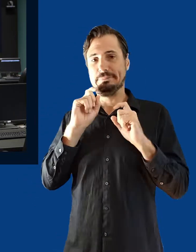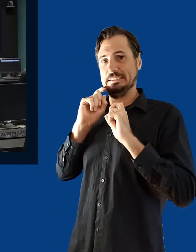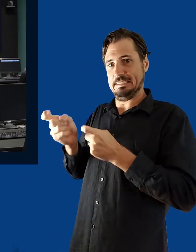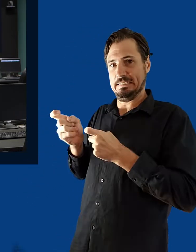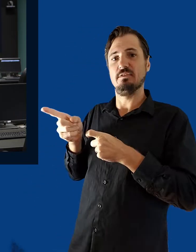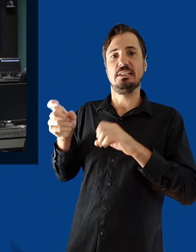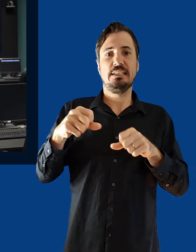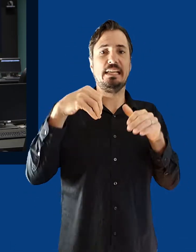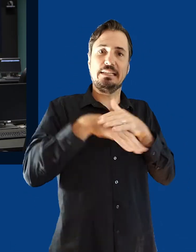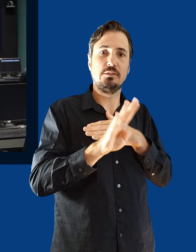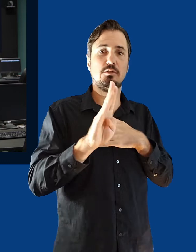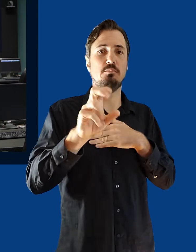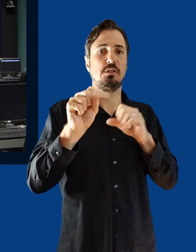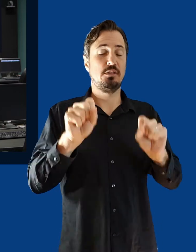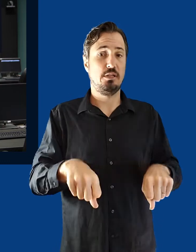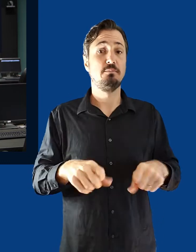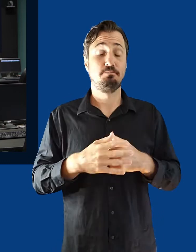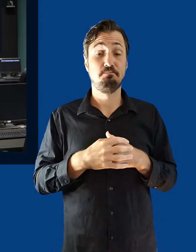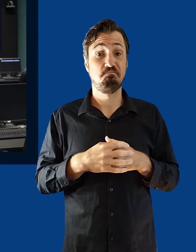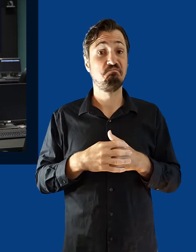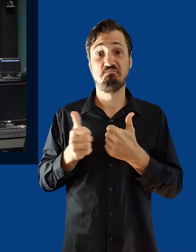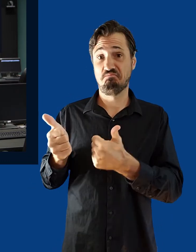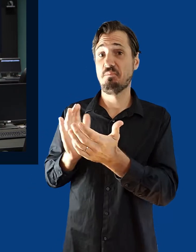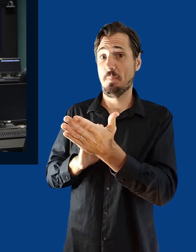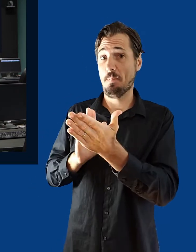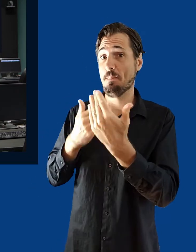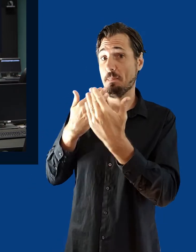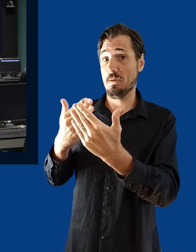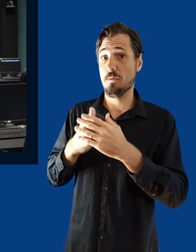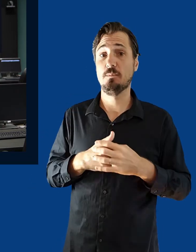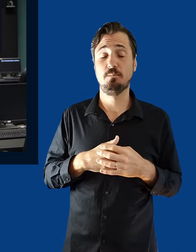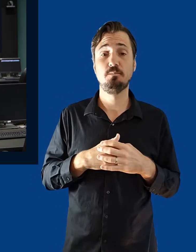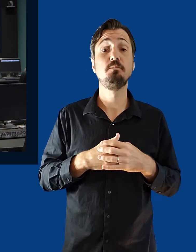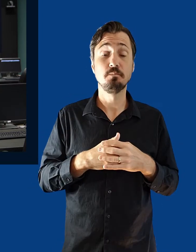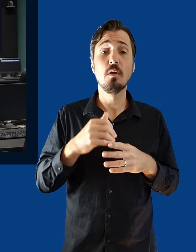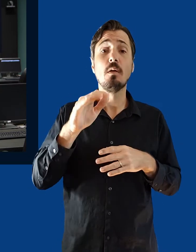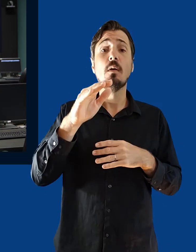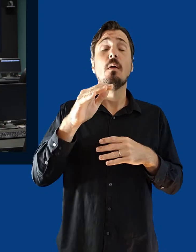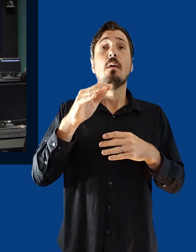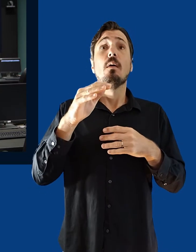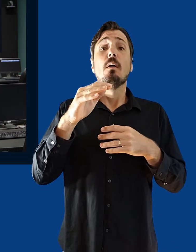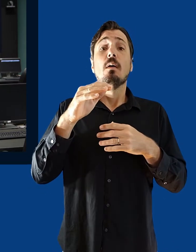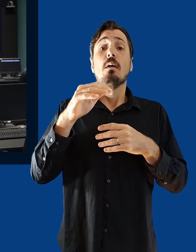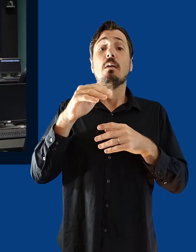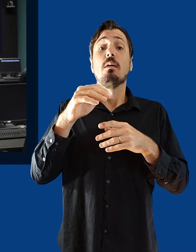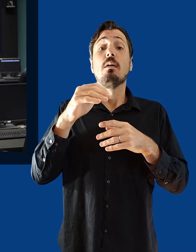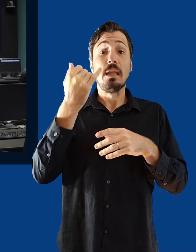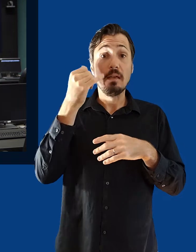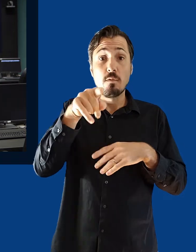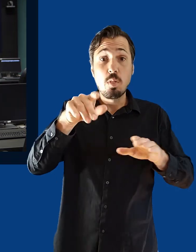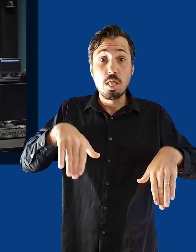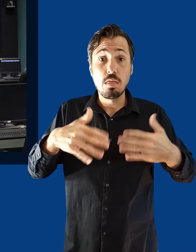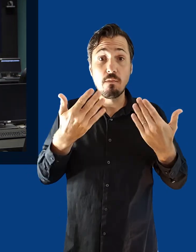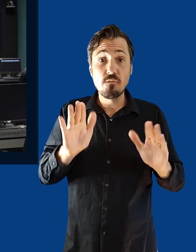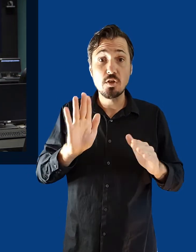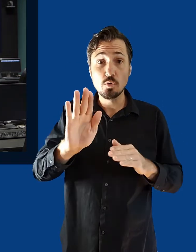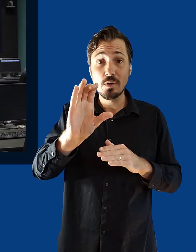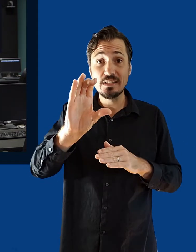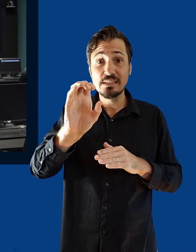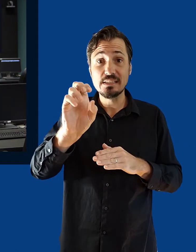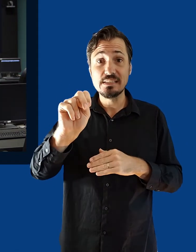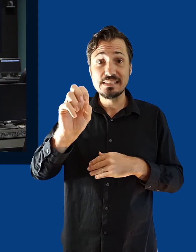not completed your Census 2020 survey, please do today. It's a simple 10-question survey, but your